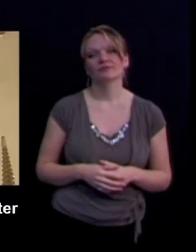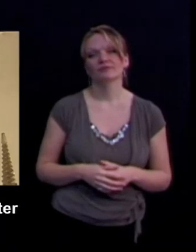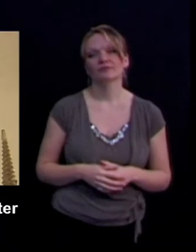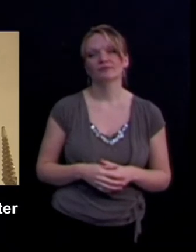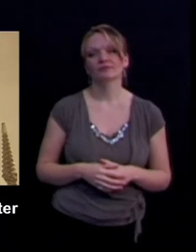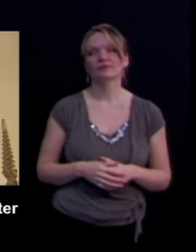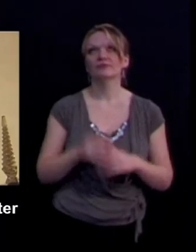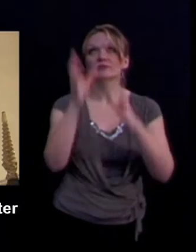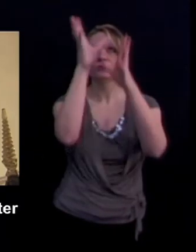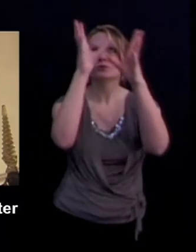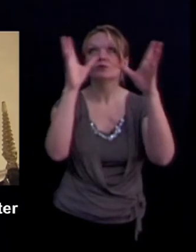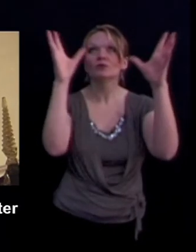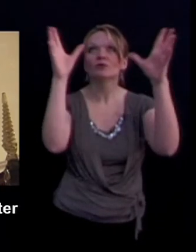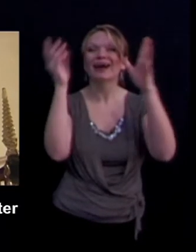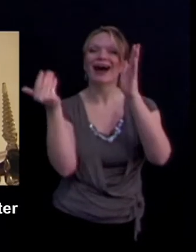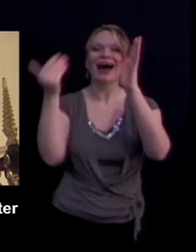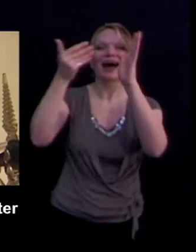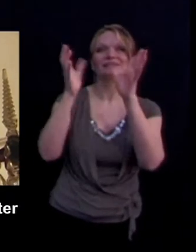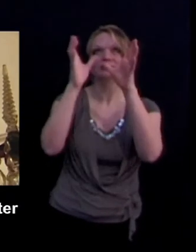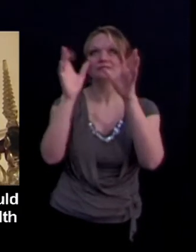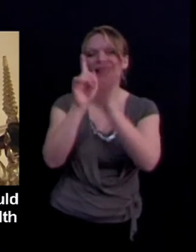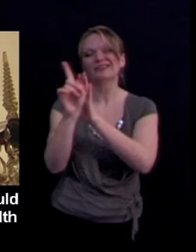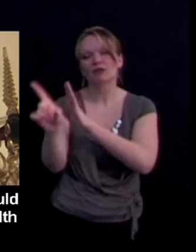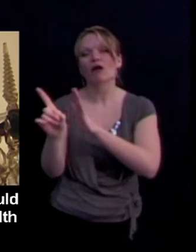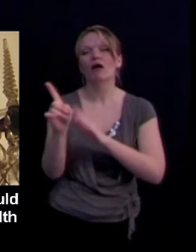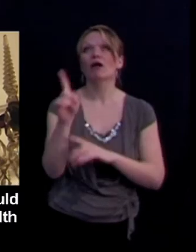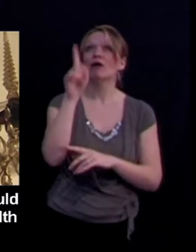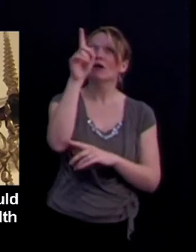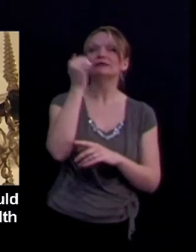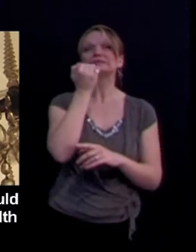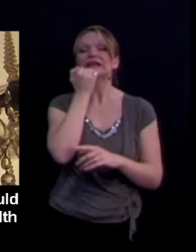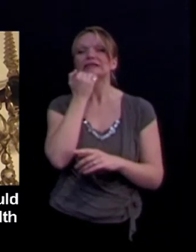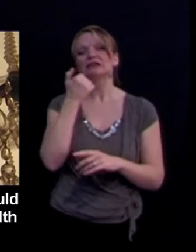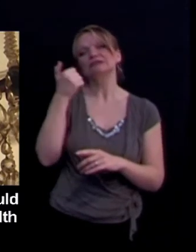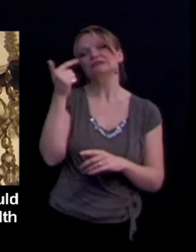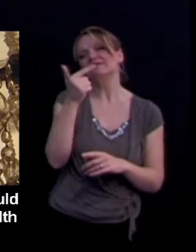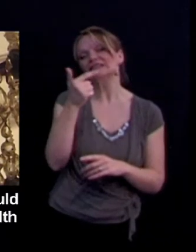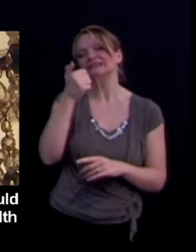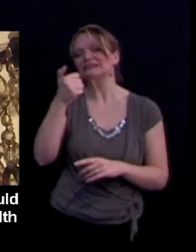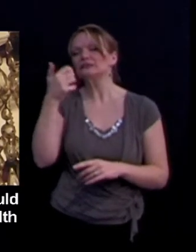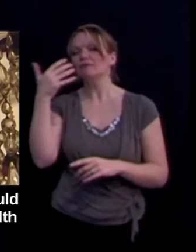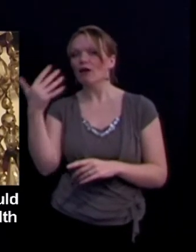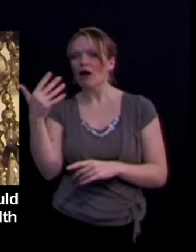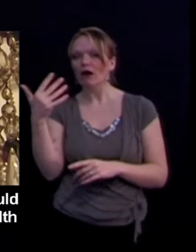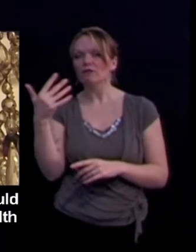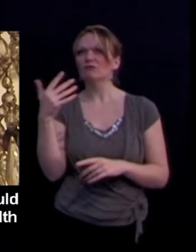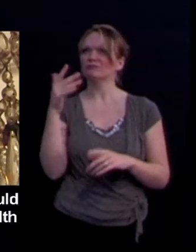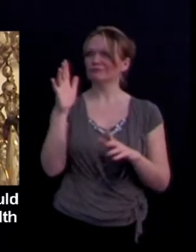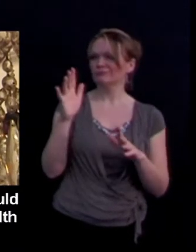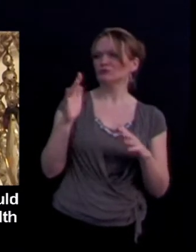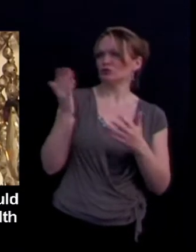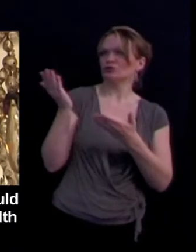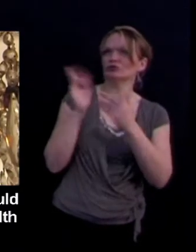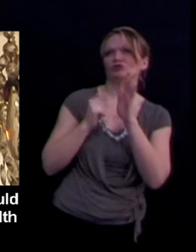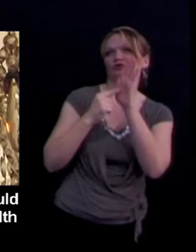The chandelier was added a little later, but dates from around 1765 and would have been a sign of status and